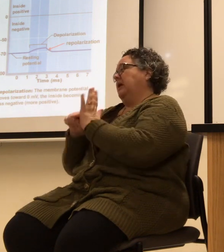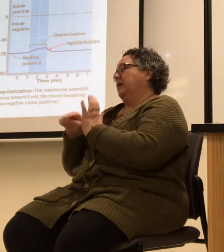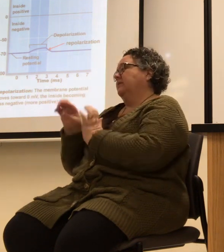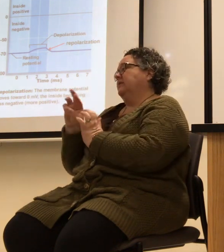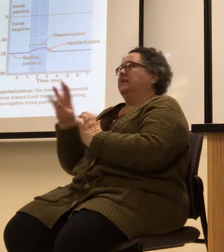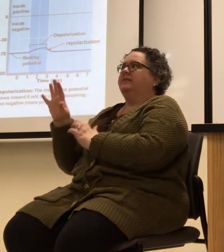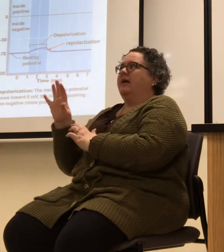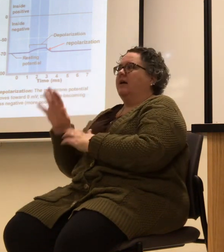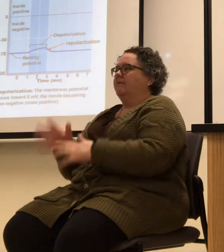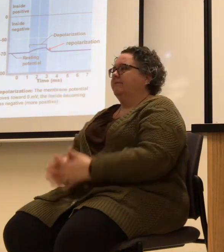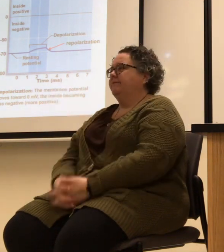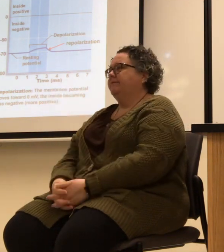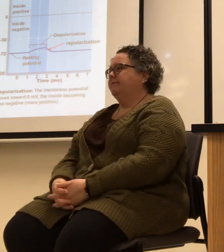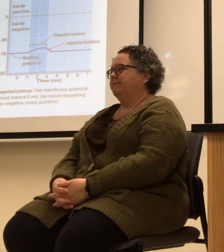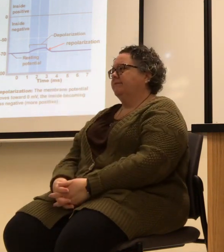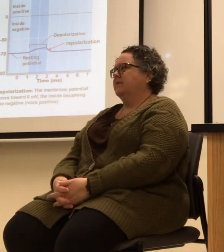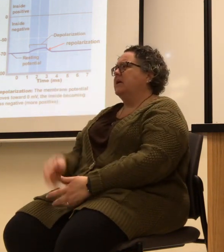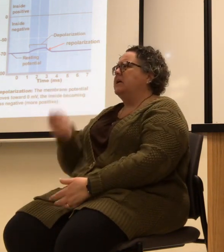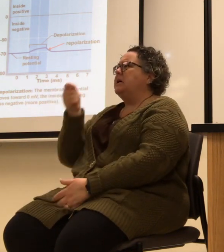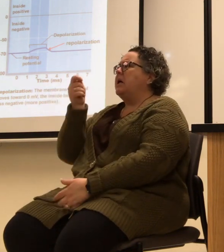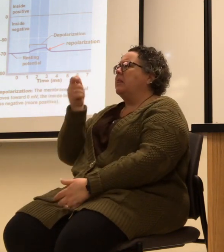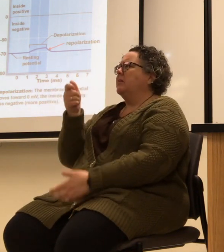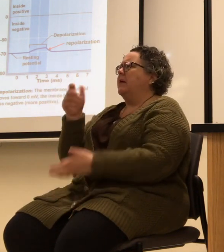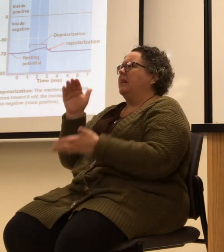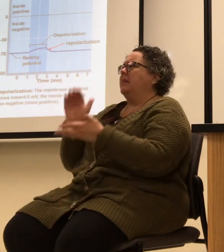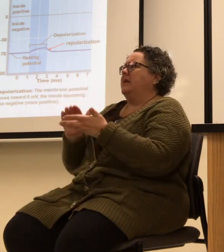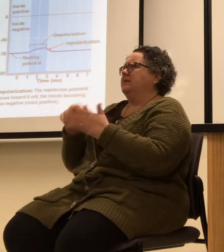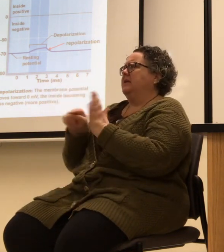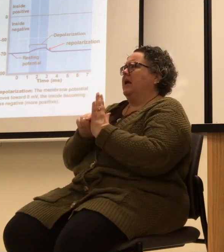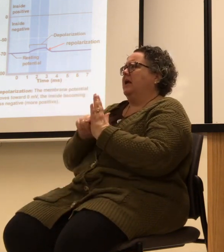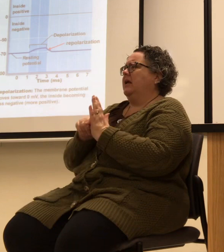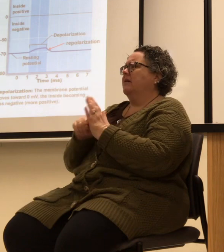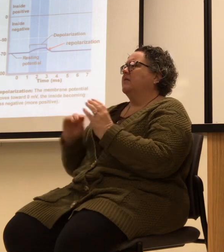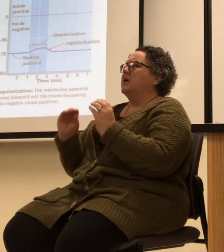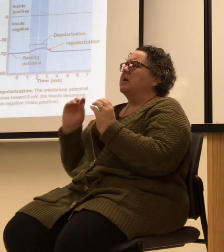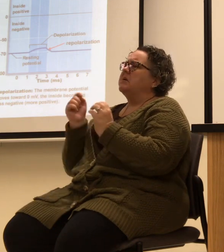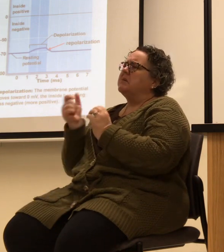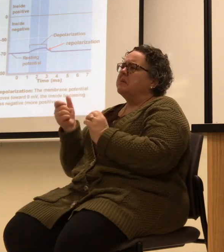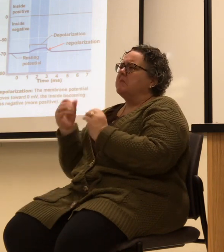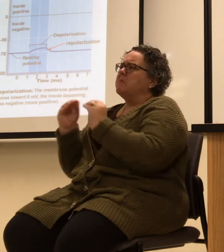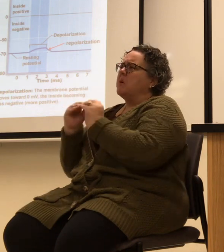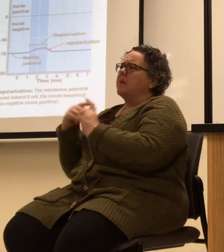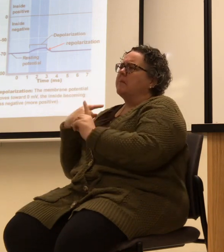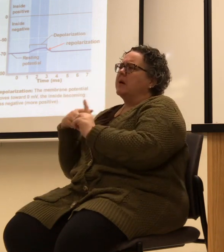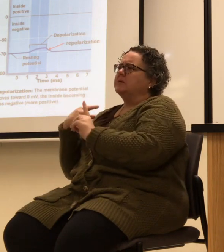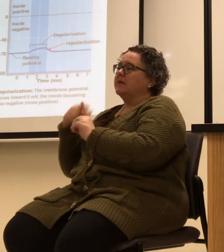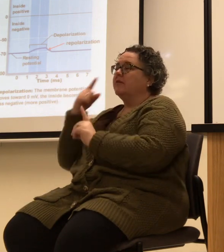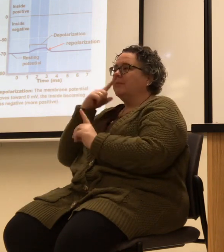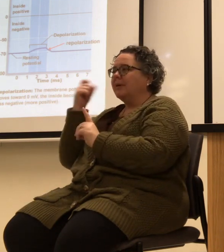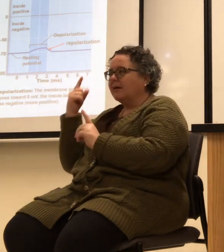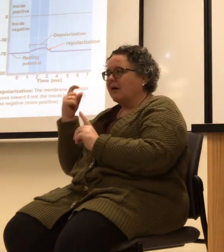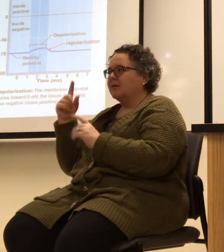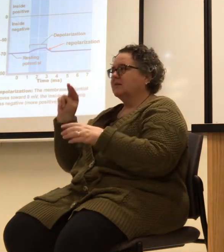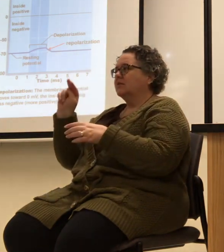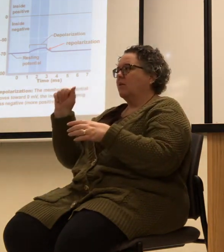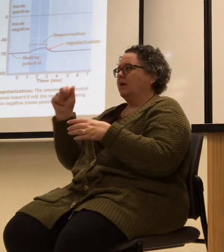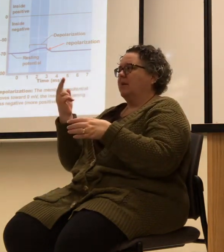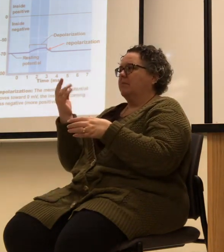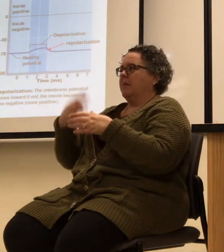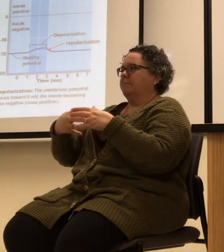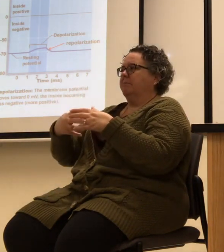-65. You're a little less negative, a little more positive because of the sodium influx.